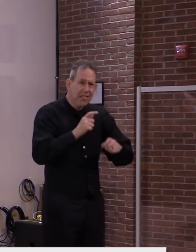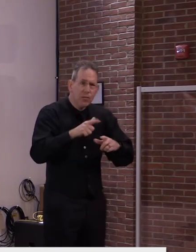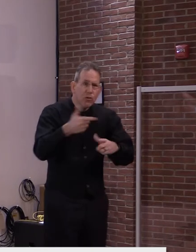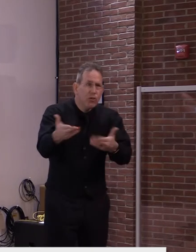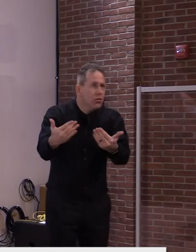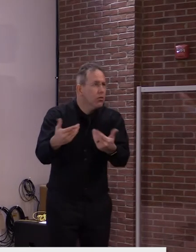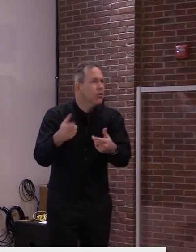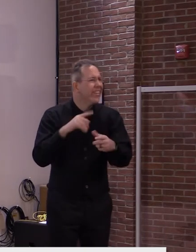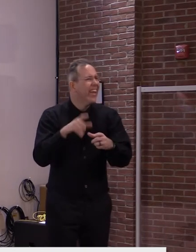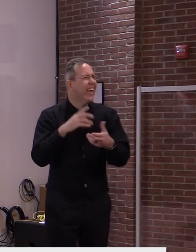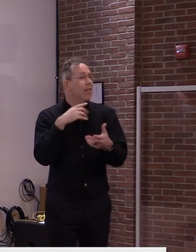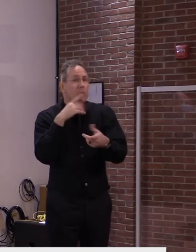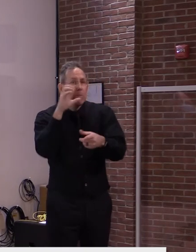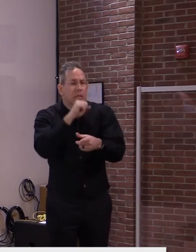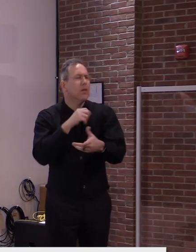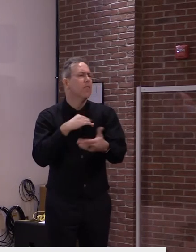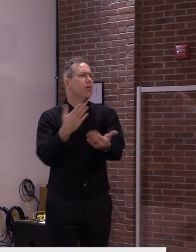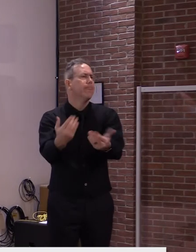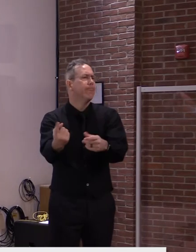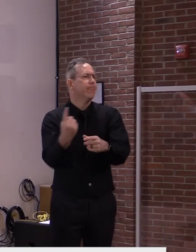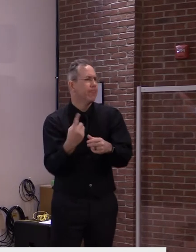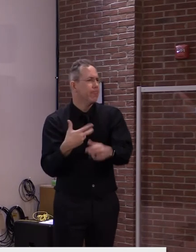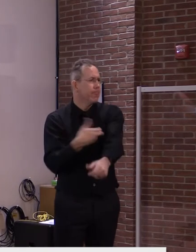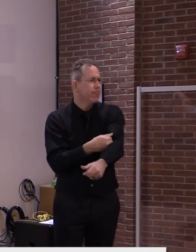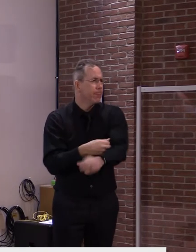So that's where we are.